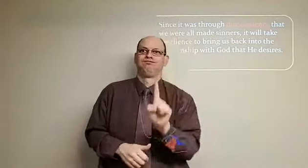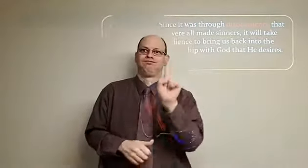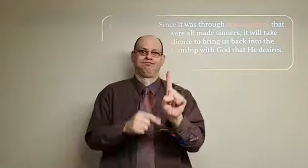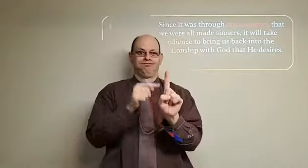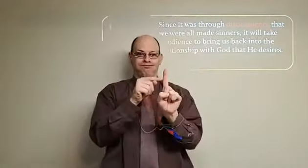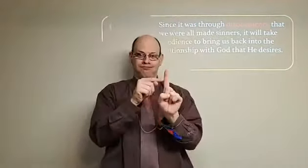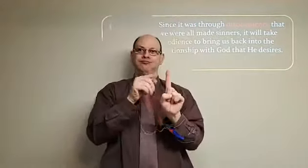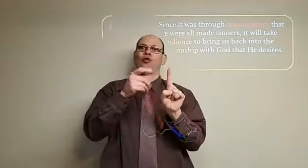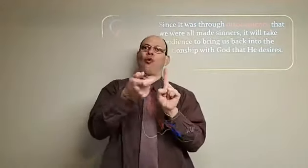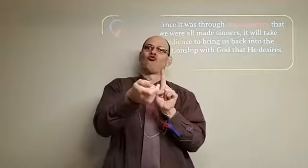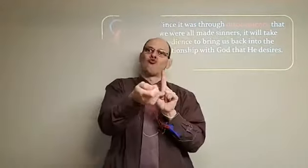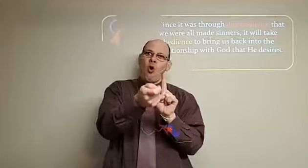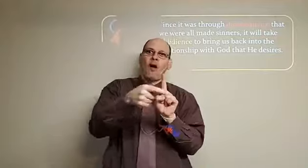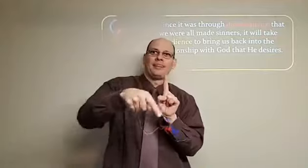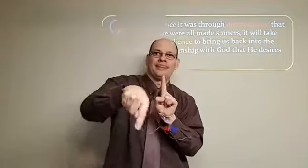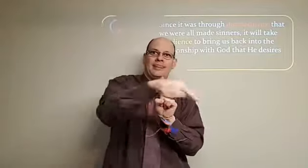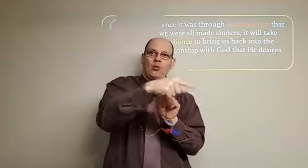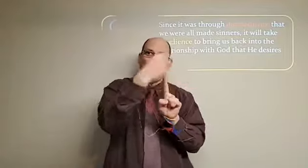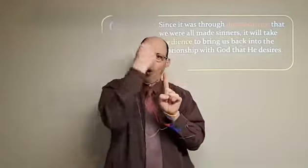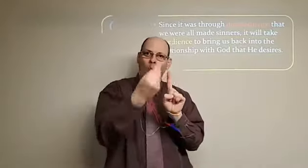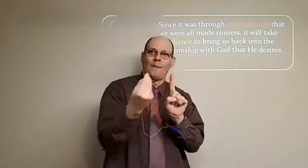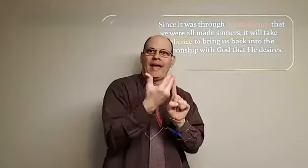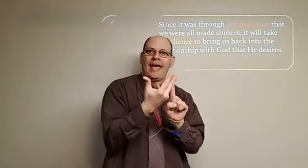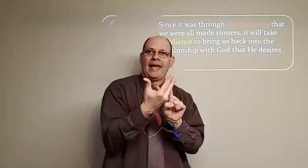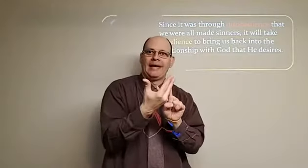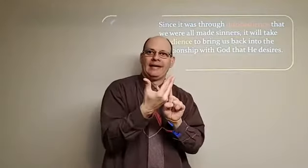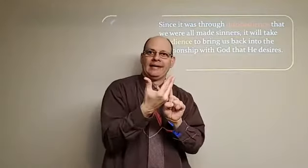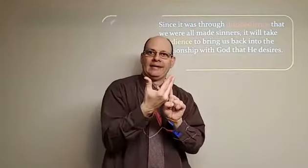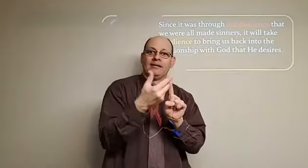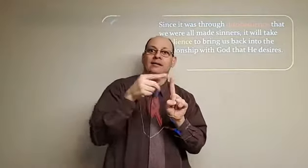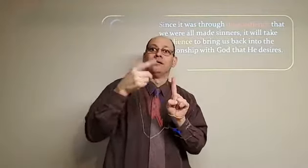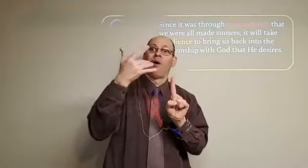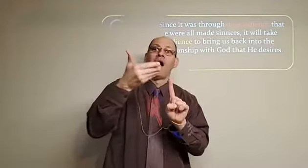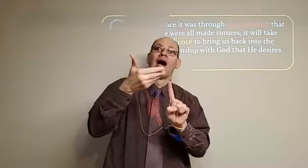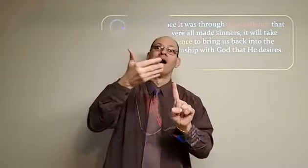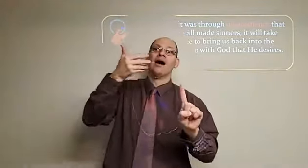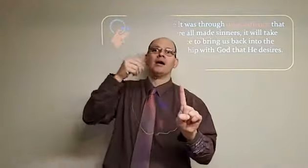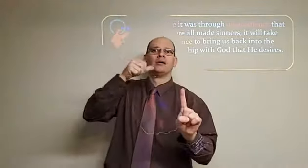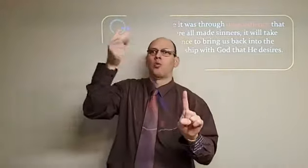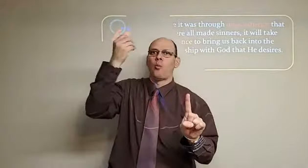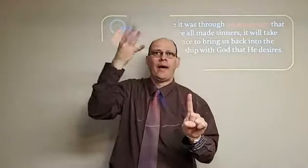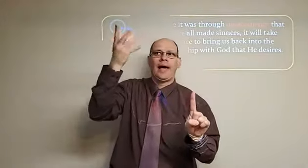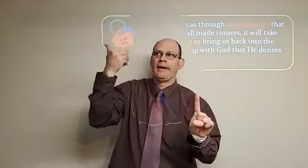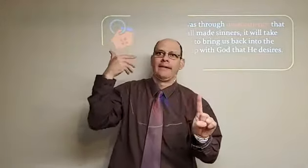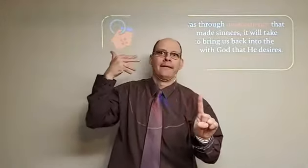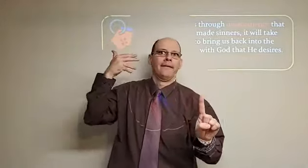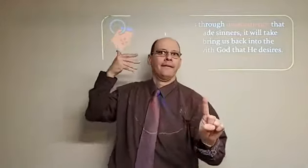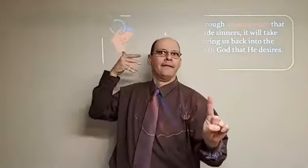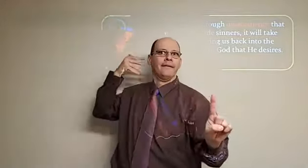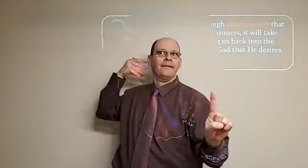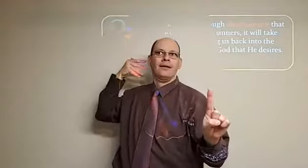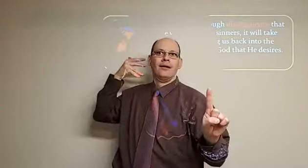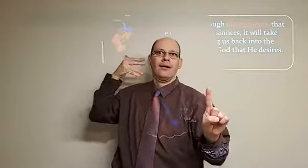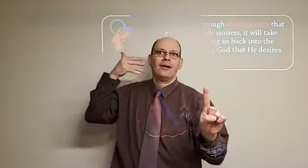back in the garden but they disobeyed so the only way to get that back is to be in obedience to